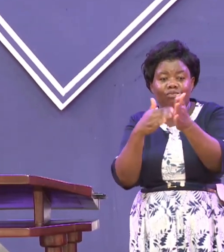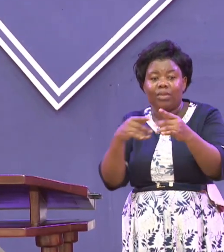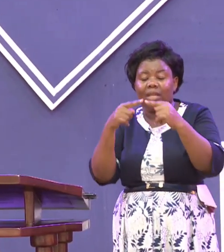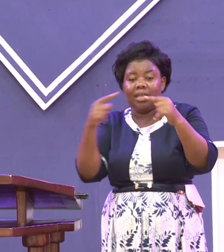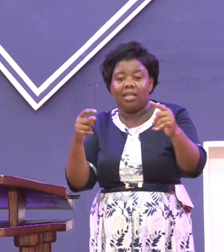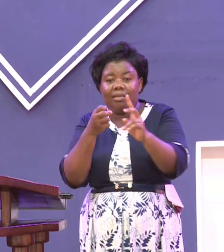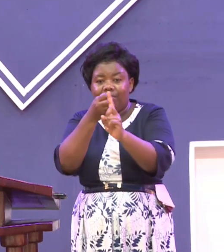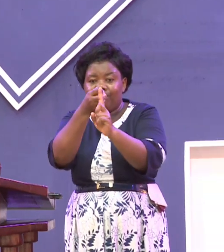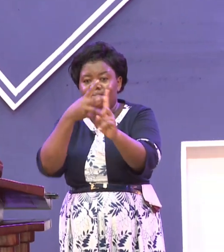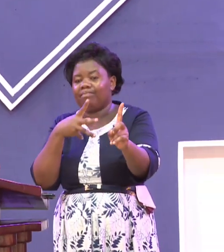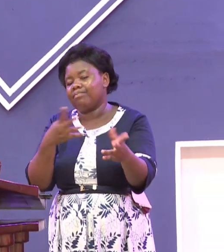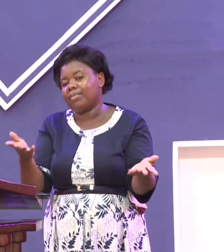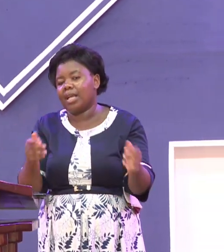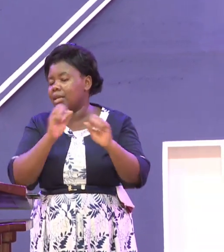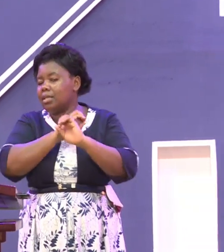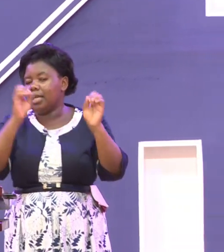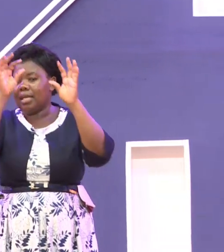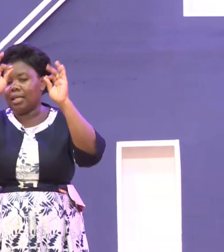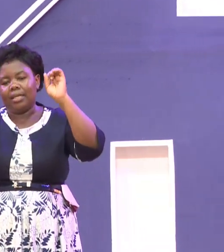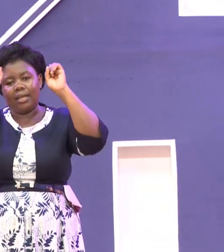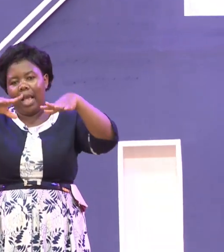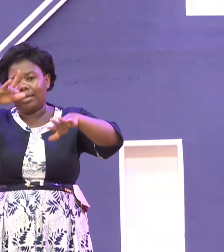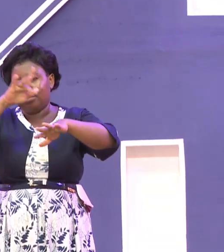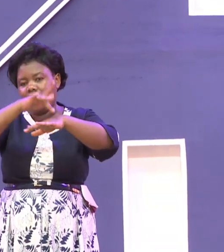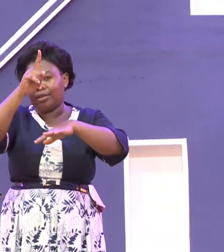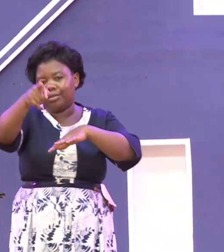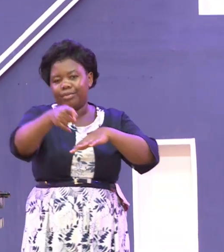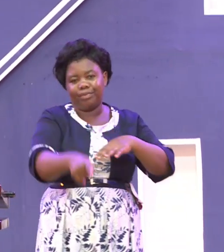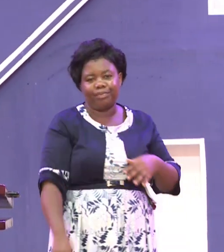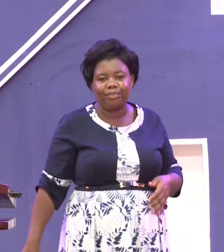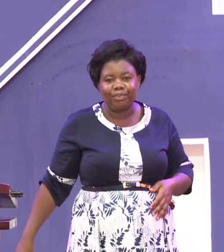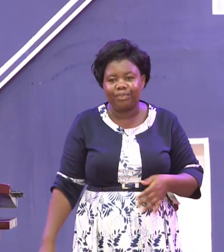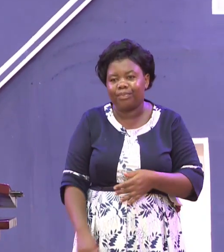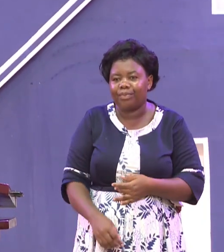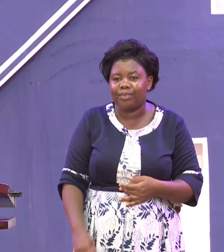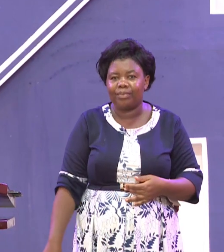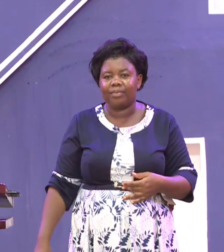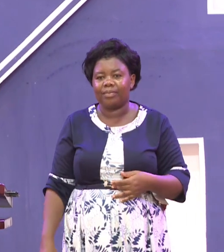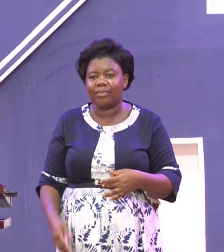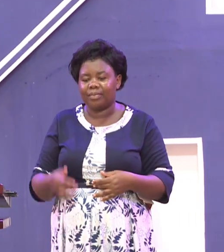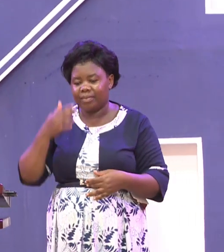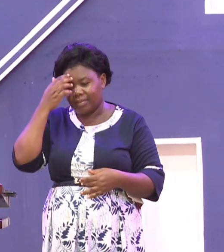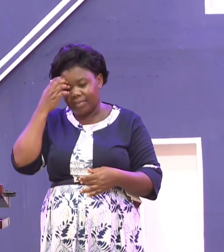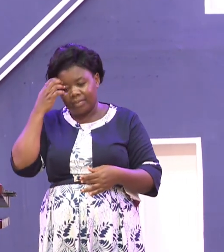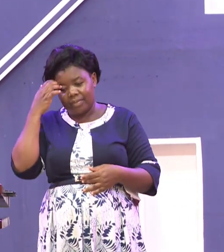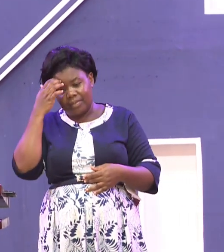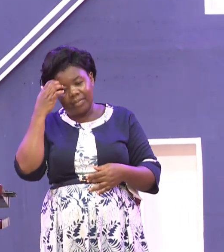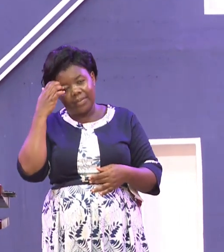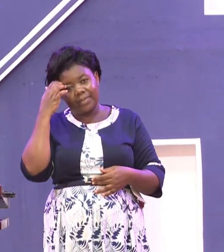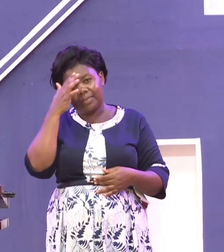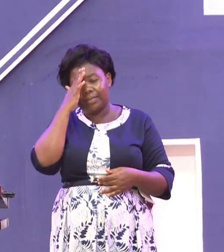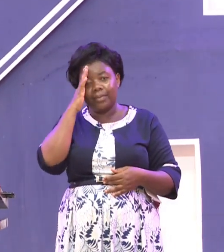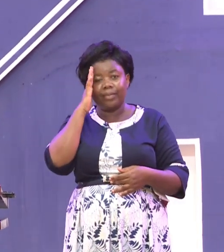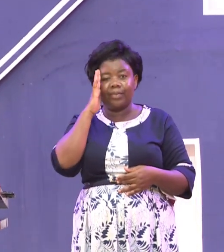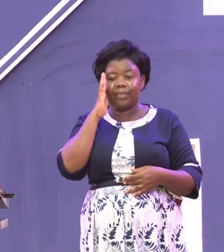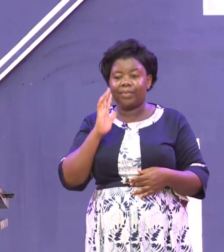I had not gotten to know, the father David had gotten to know God, that God's presence shelters you and no problem